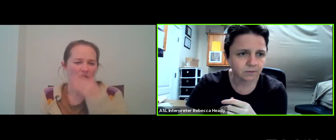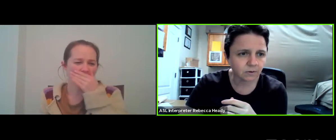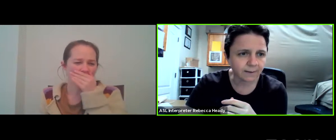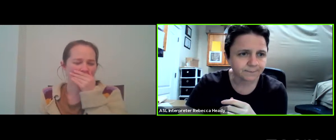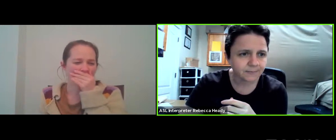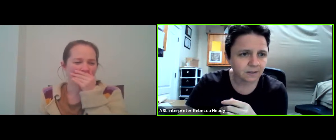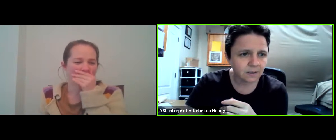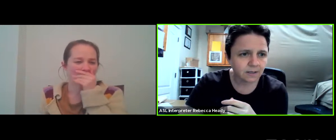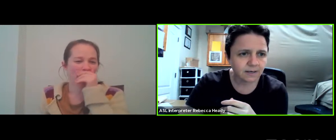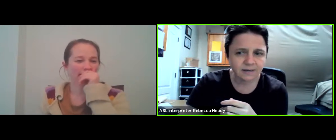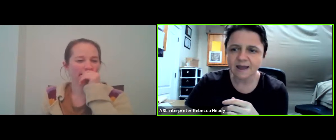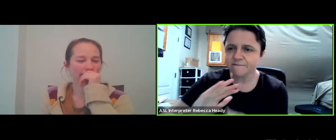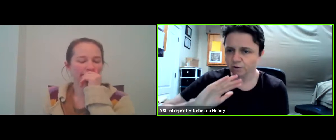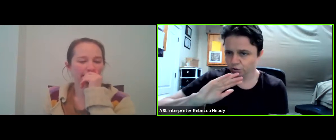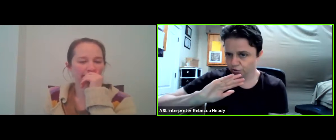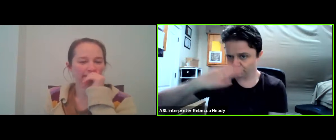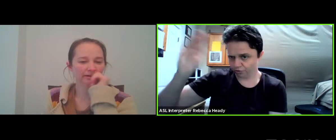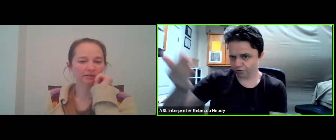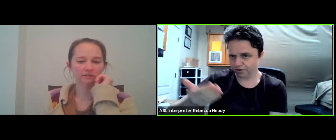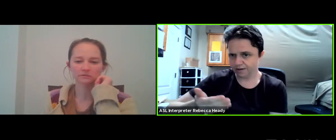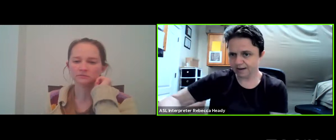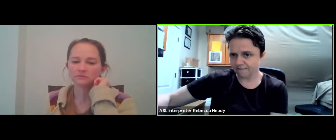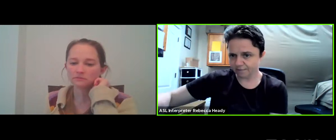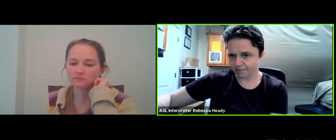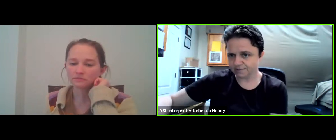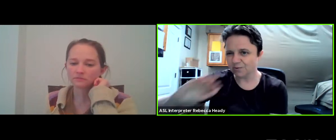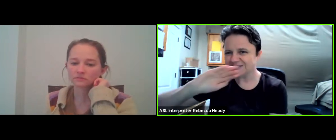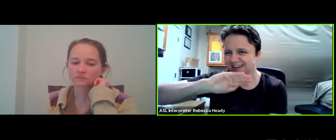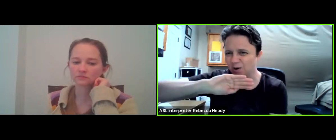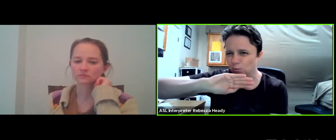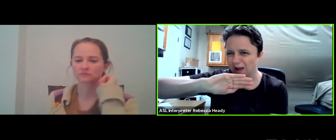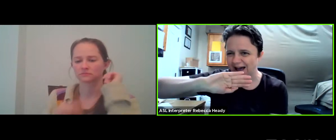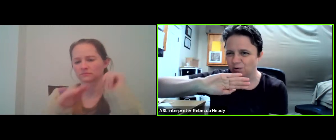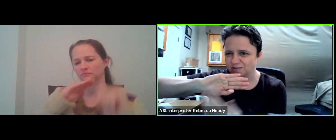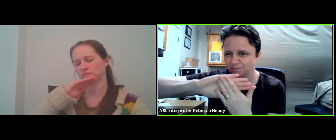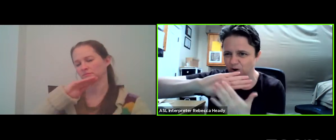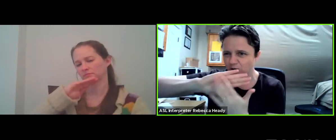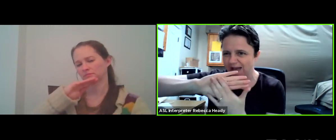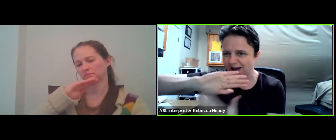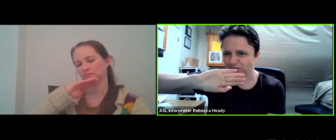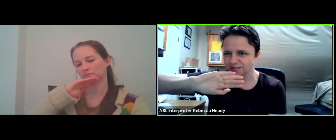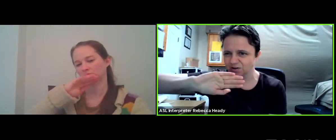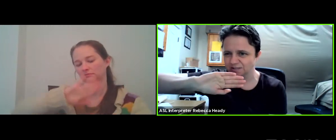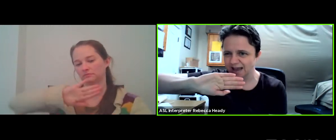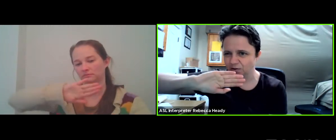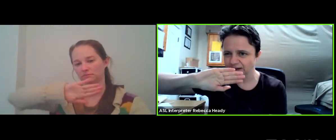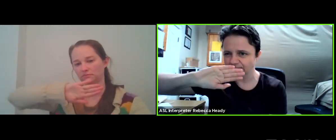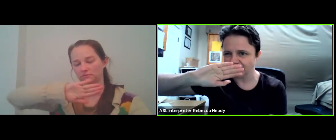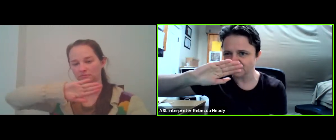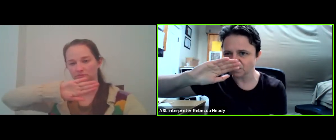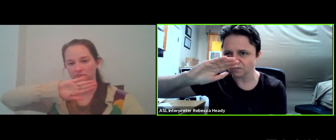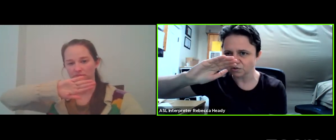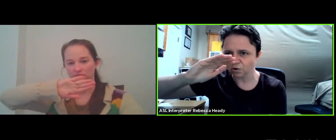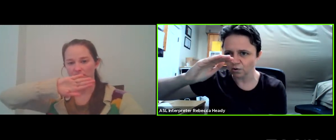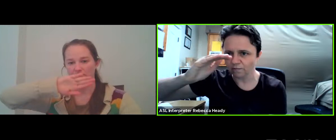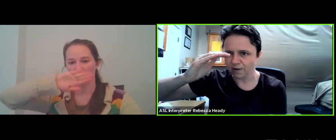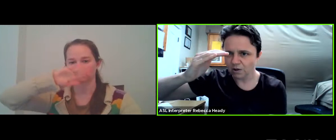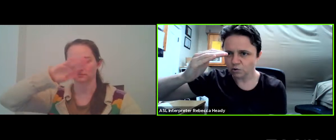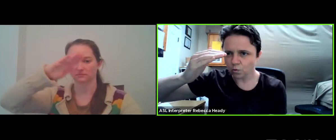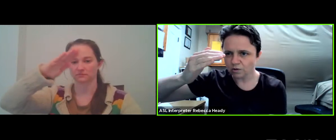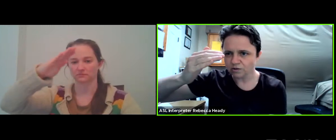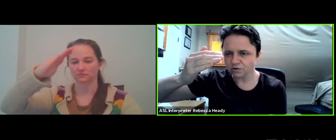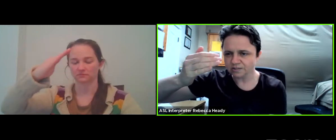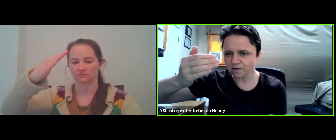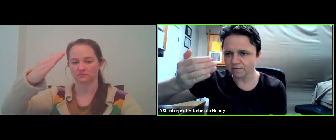Instructor rebuild. Okay. Never. So it's like a out, palm out, starts out, and then it starts to